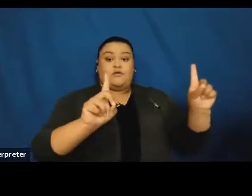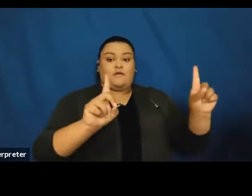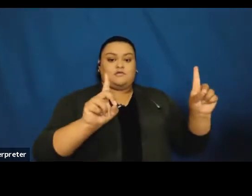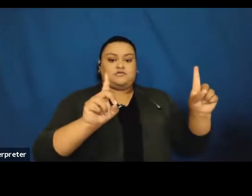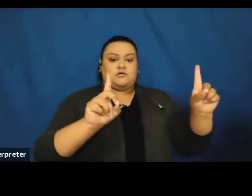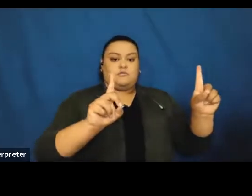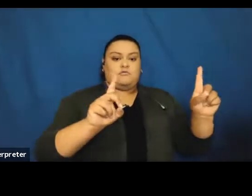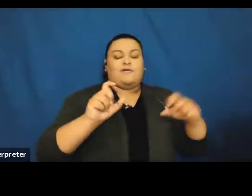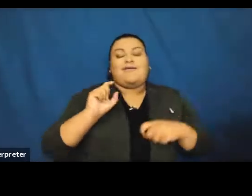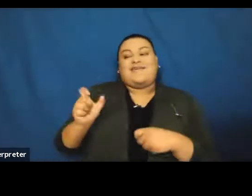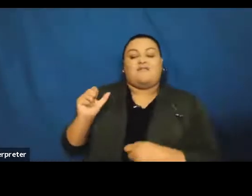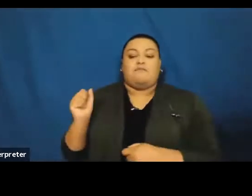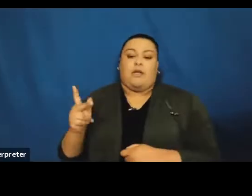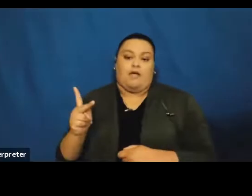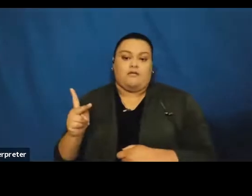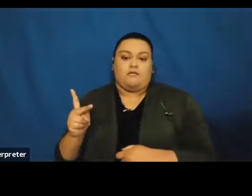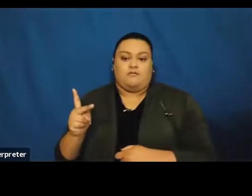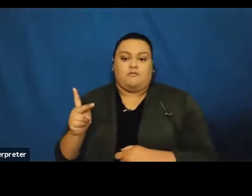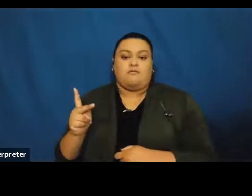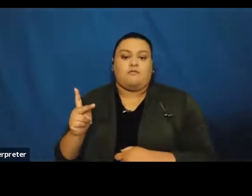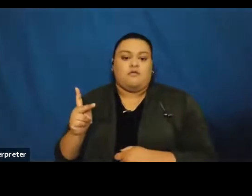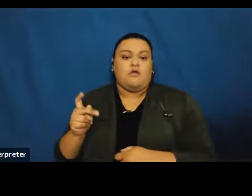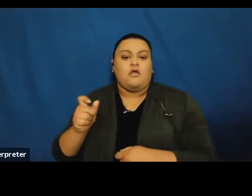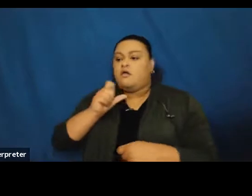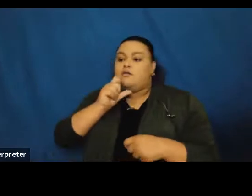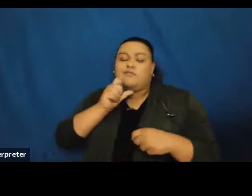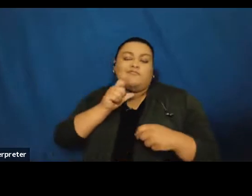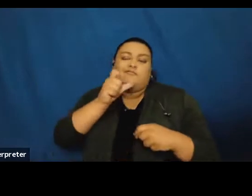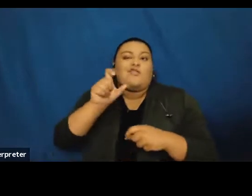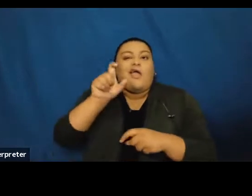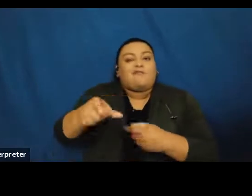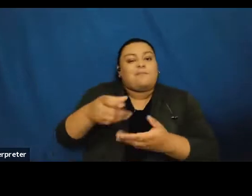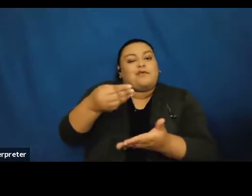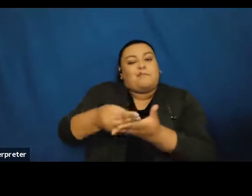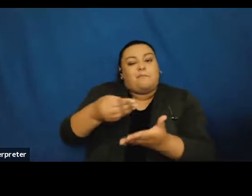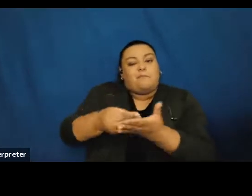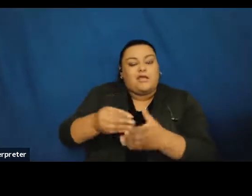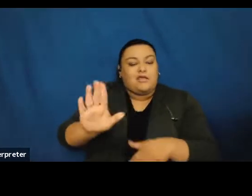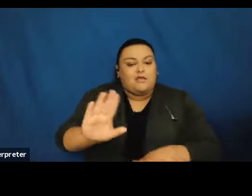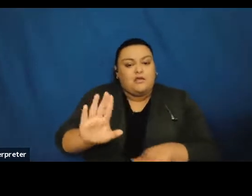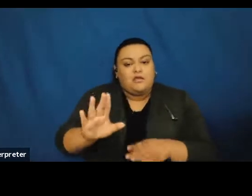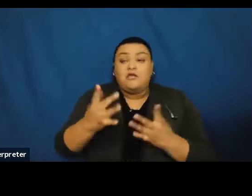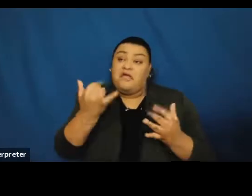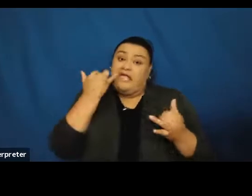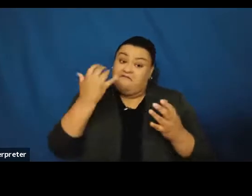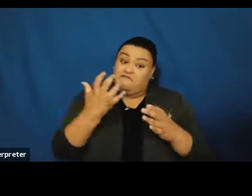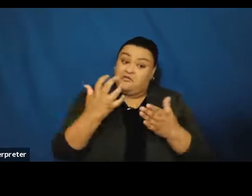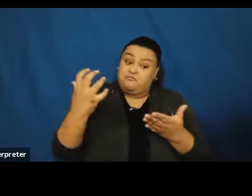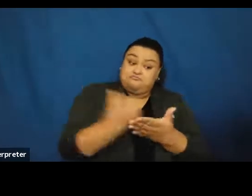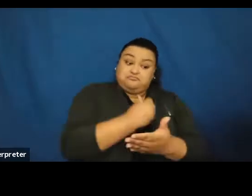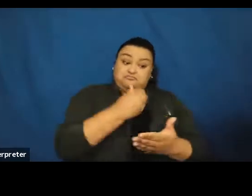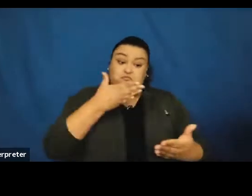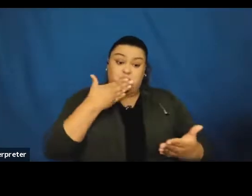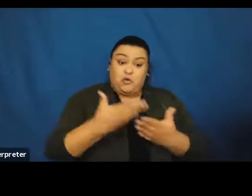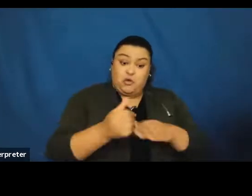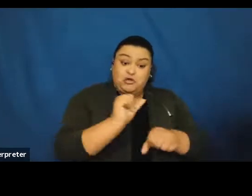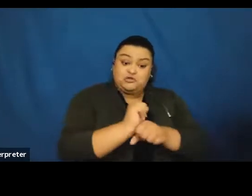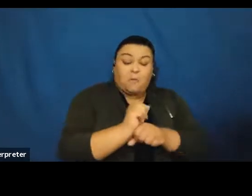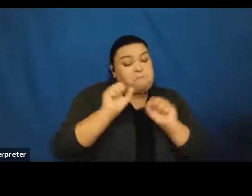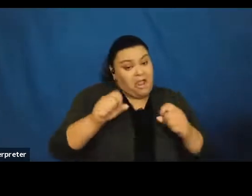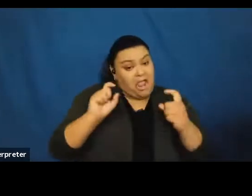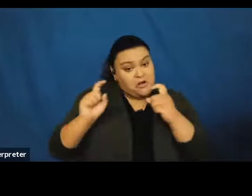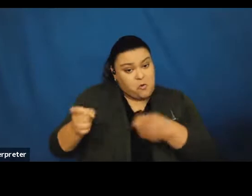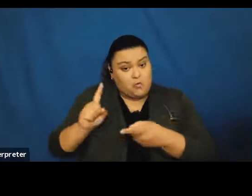back in different ways, not necessarily monetary, but if you happen to get a real good job, you can then donate, money to the